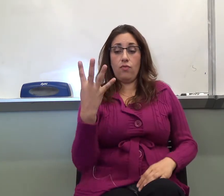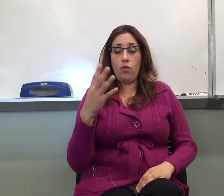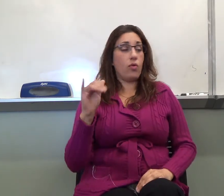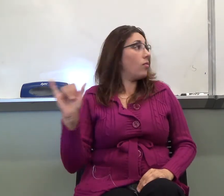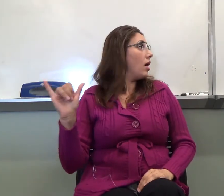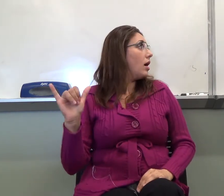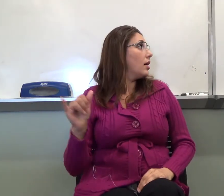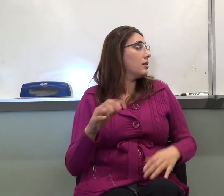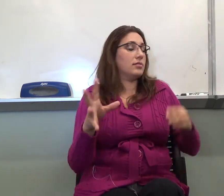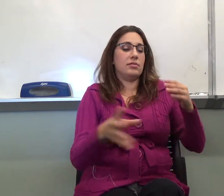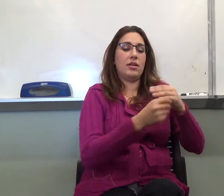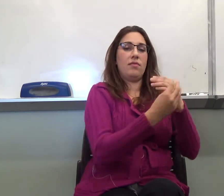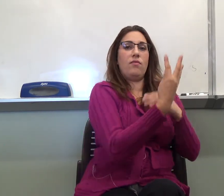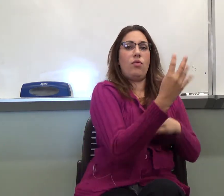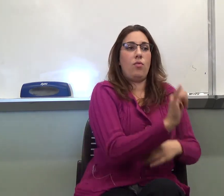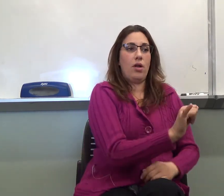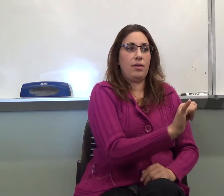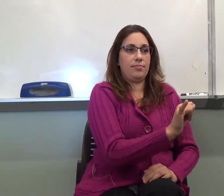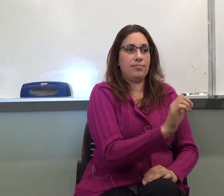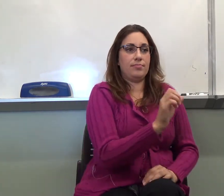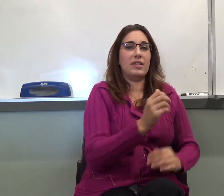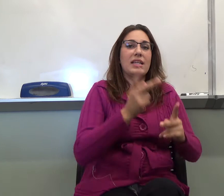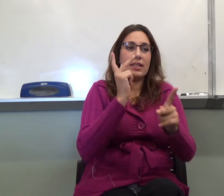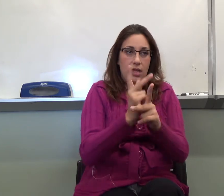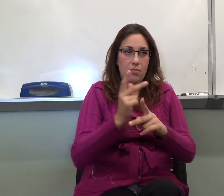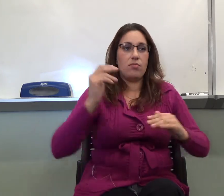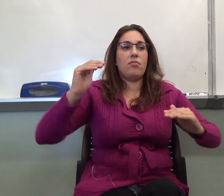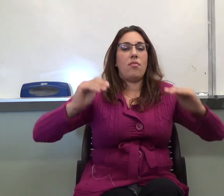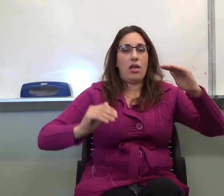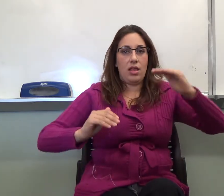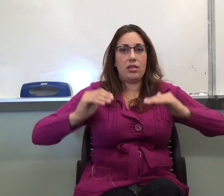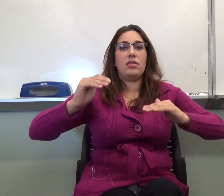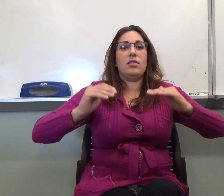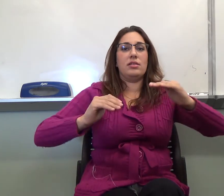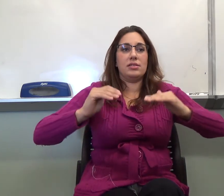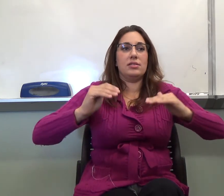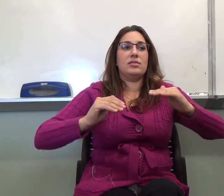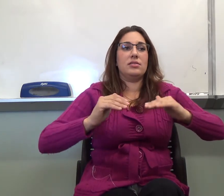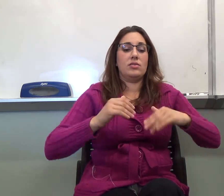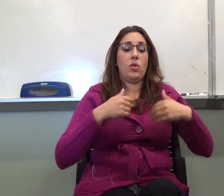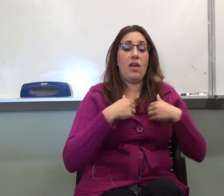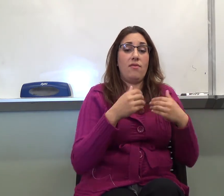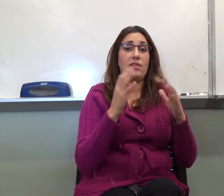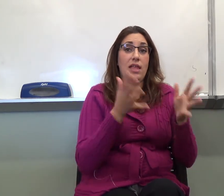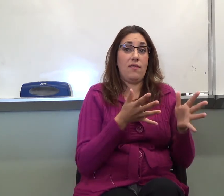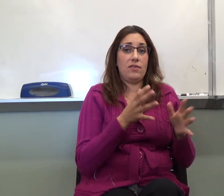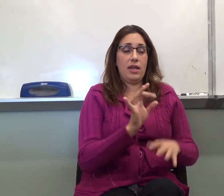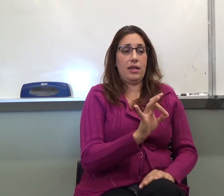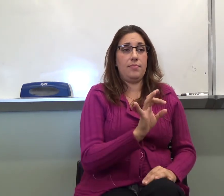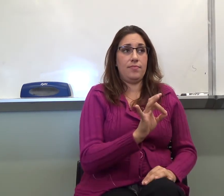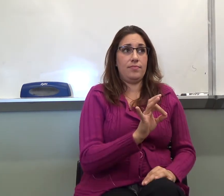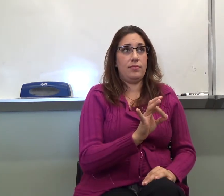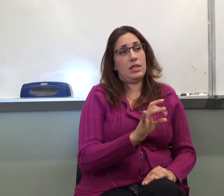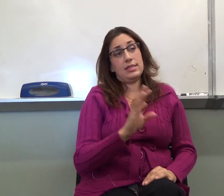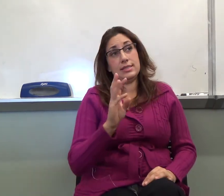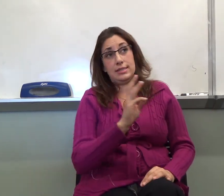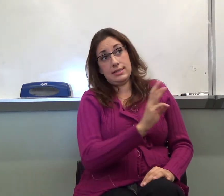side. Keeping everything in balance, that goes out. All you've got left is 8. Here you get 6 y's plus